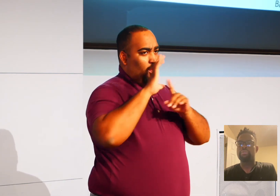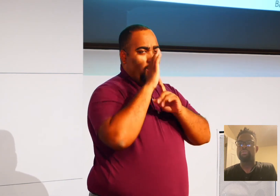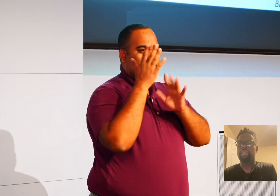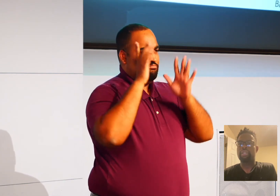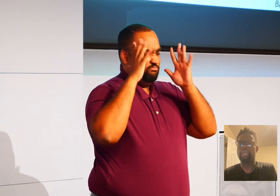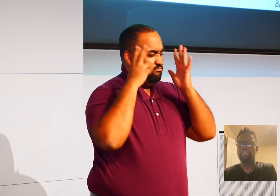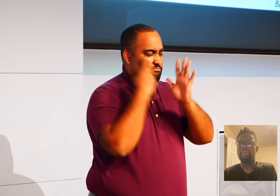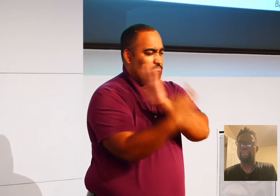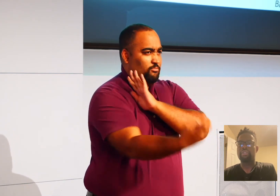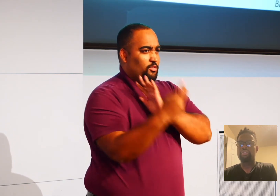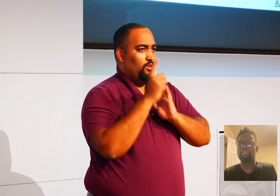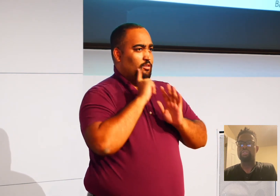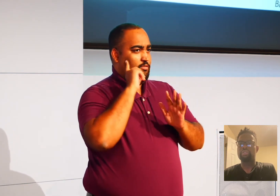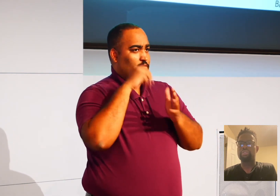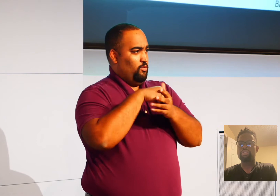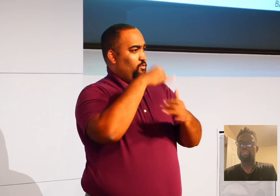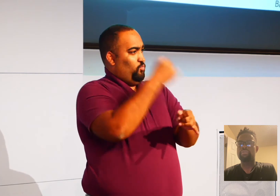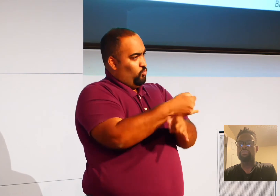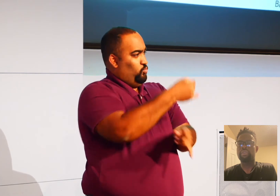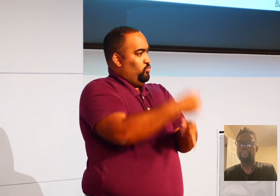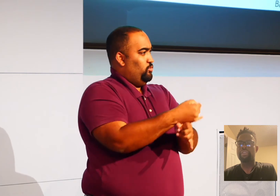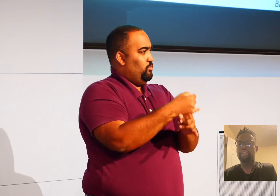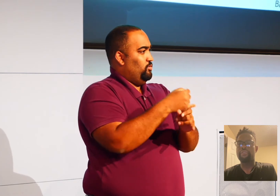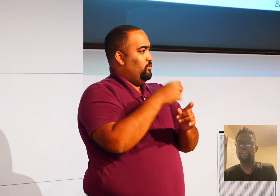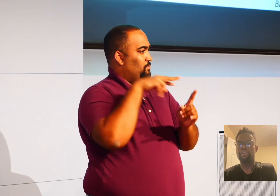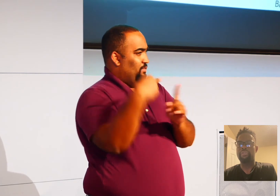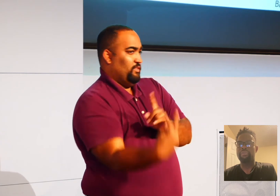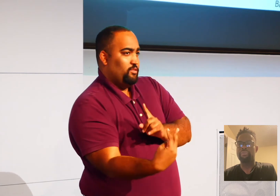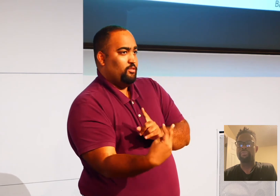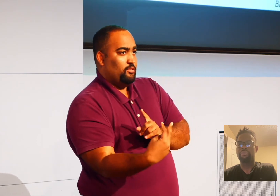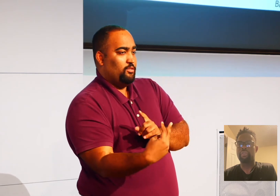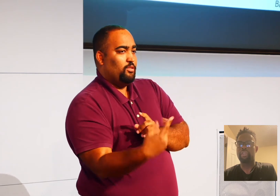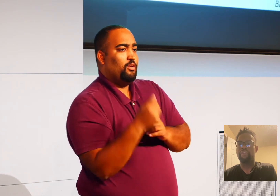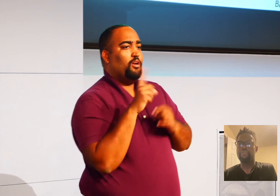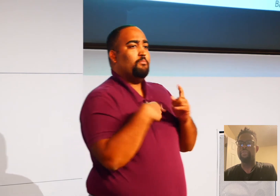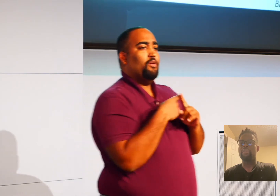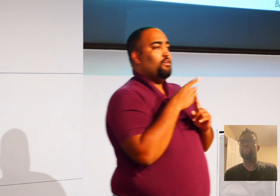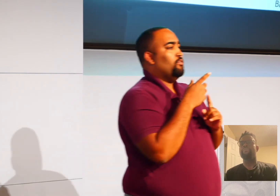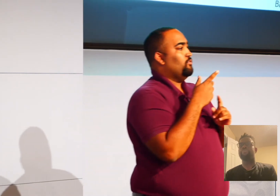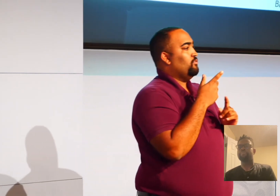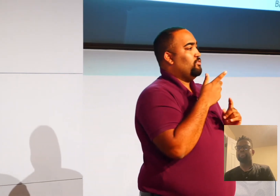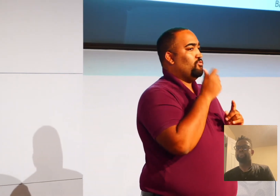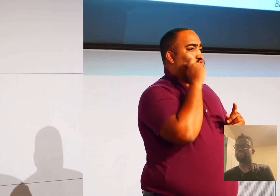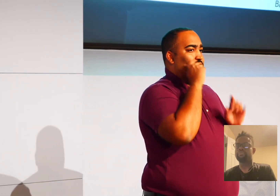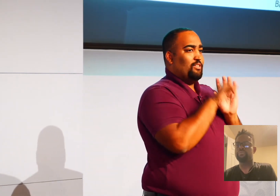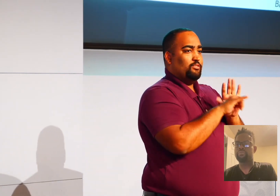Like language, culture, everything that you've gone through. Like for me,